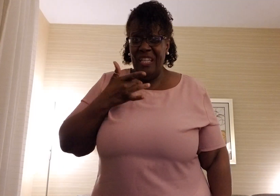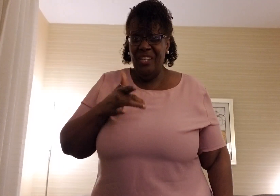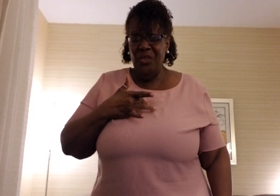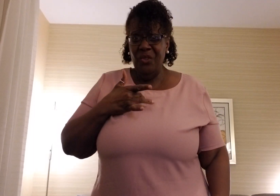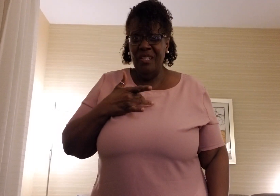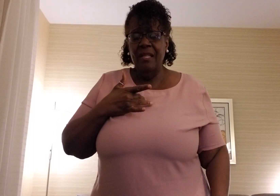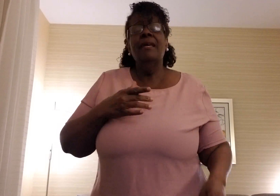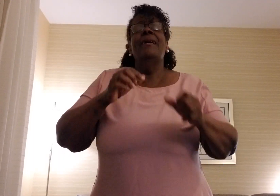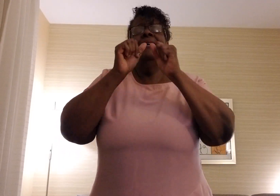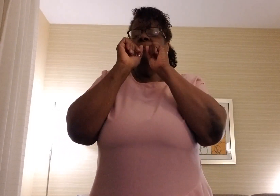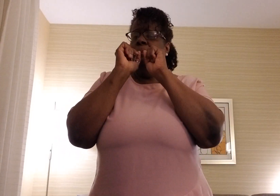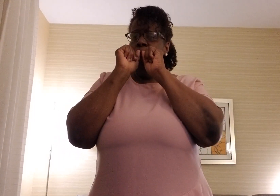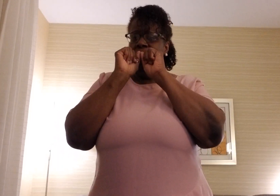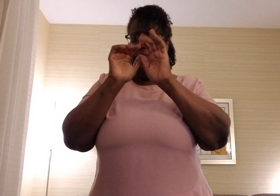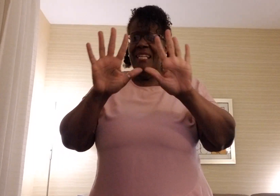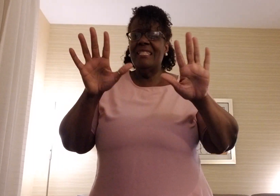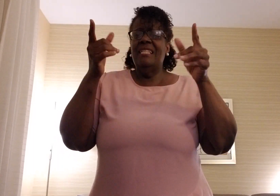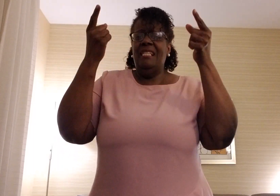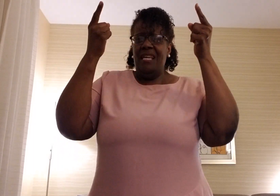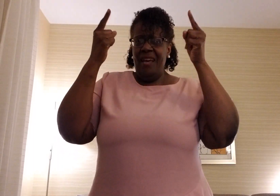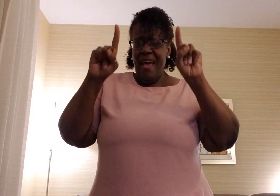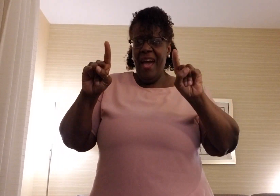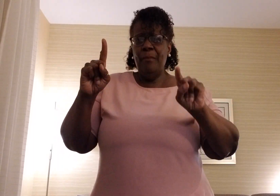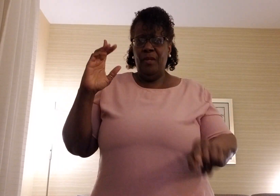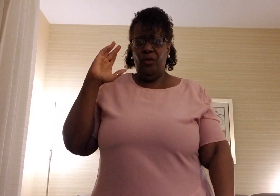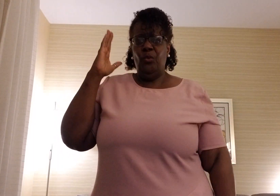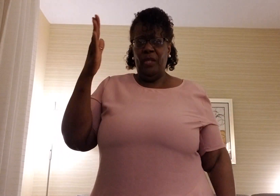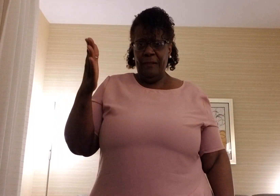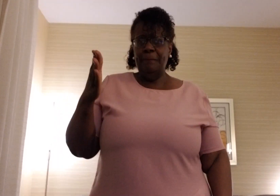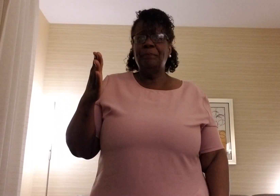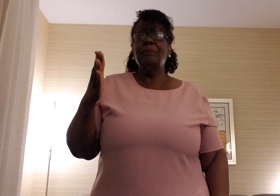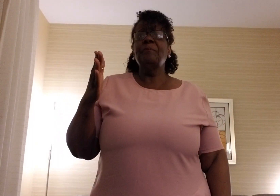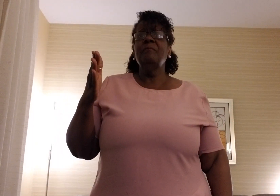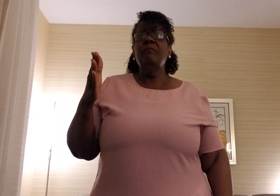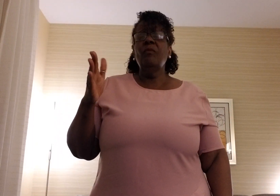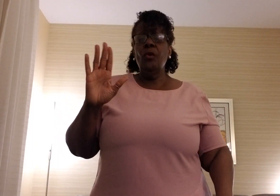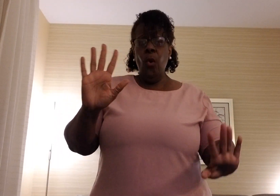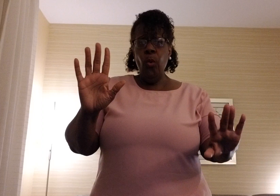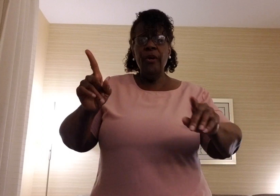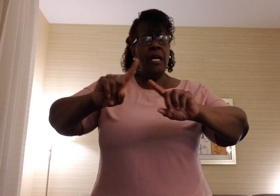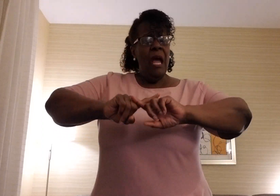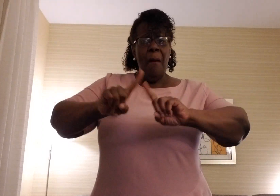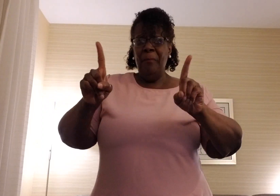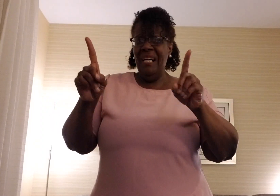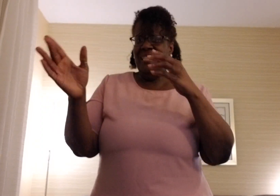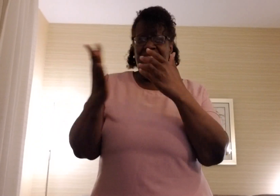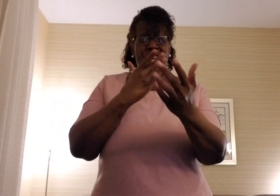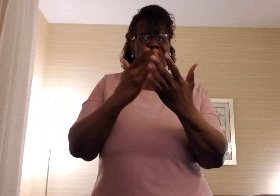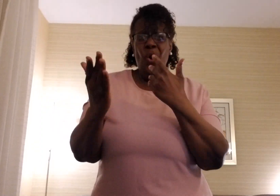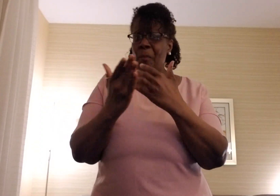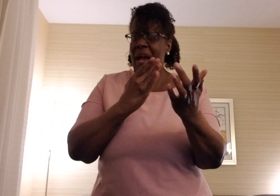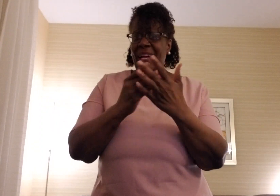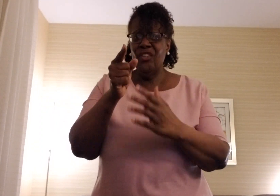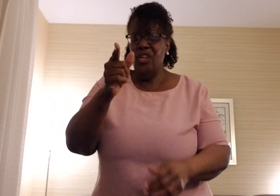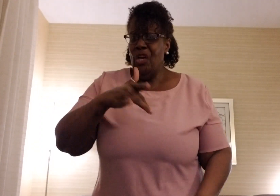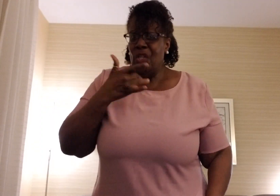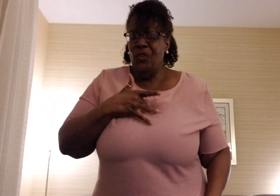feel, blessing happen will. Or, but no matter, you